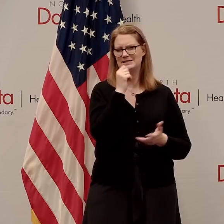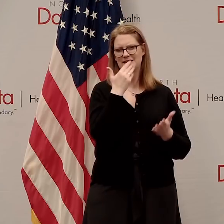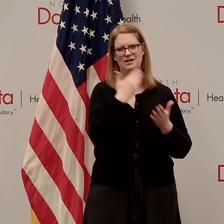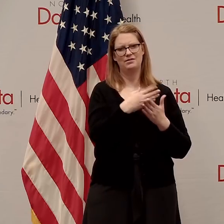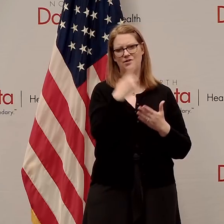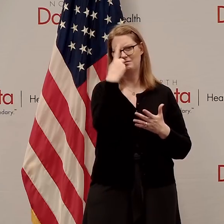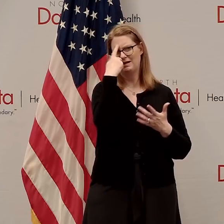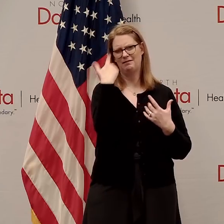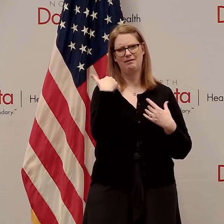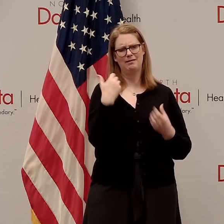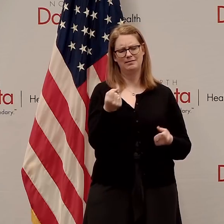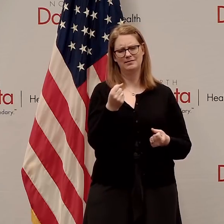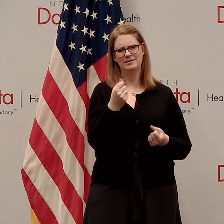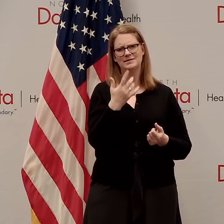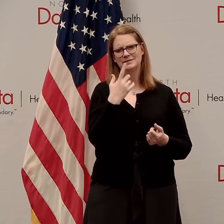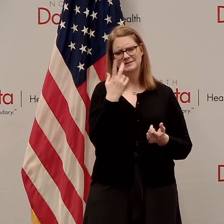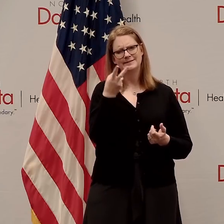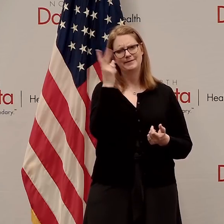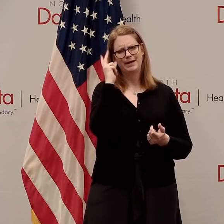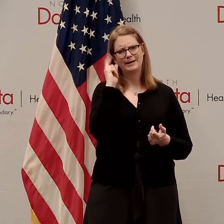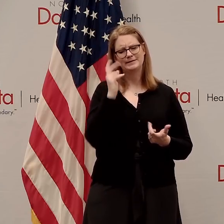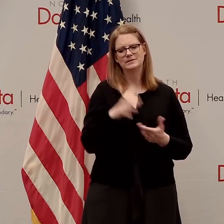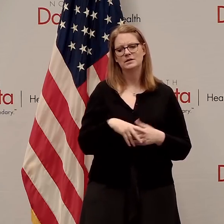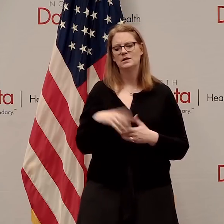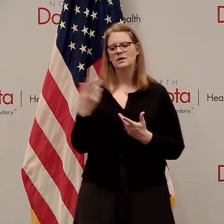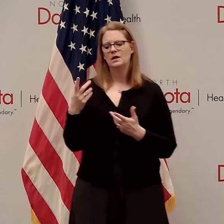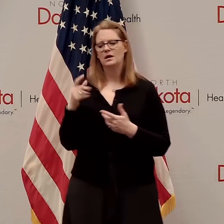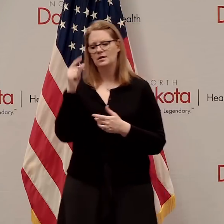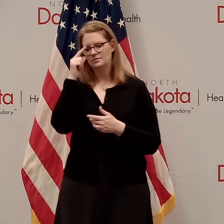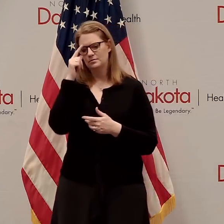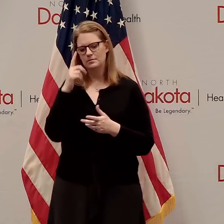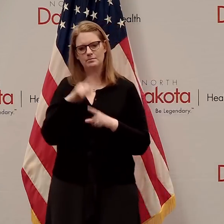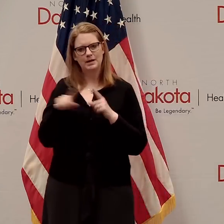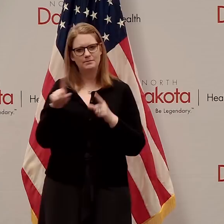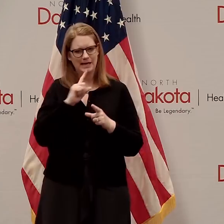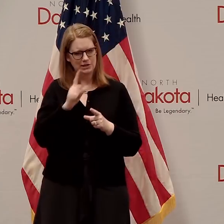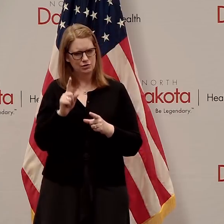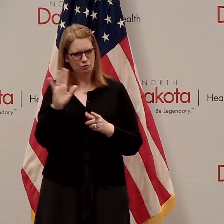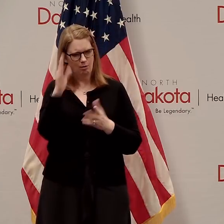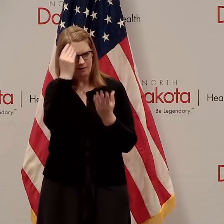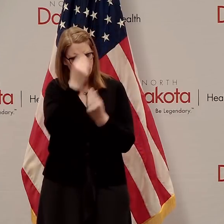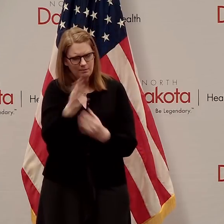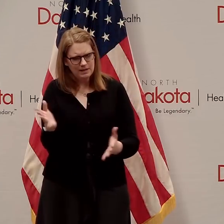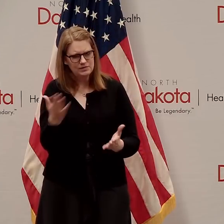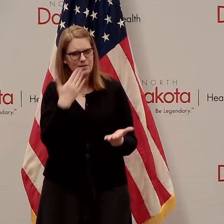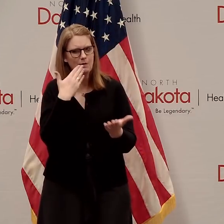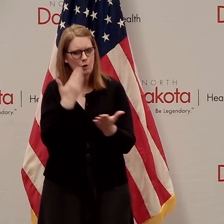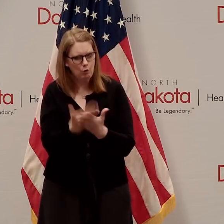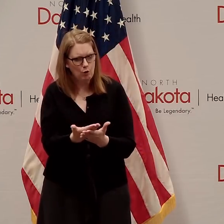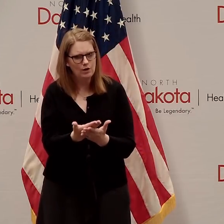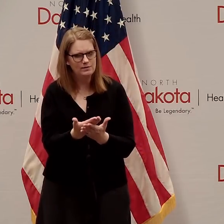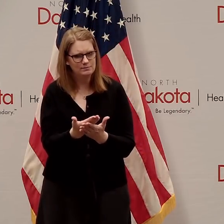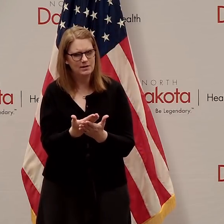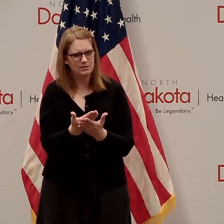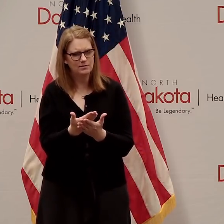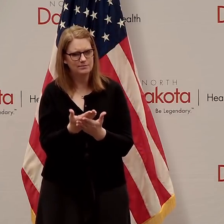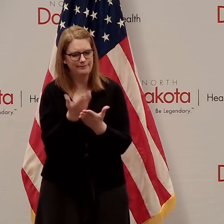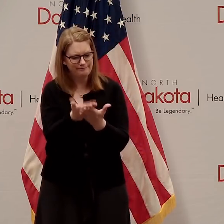health. Getting accurate health information from reputable sources. Again, whether it's our